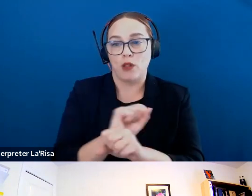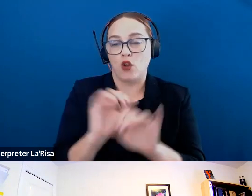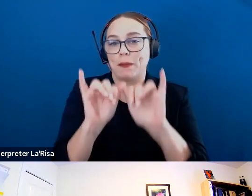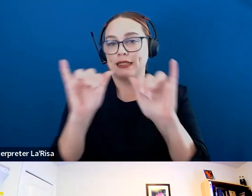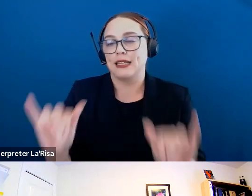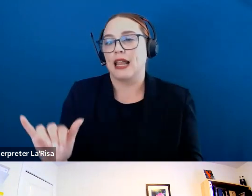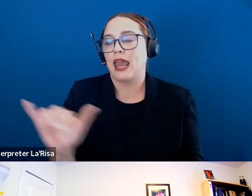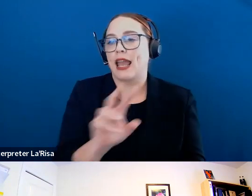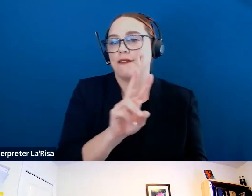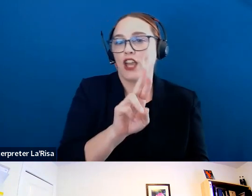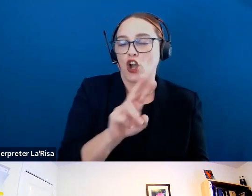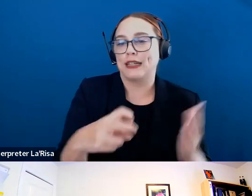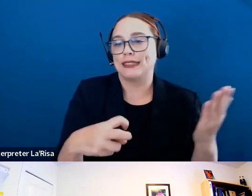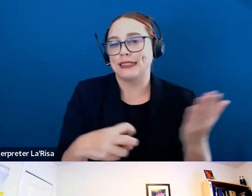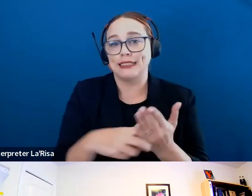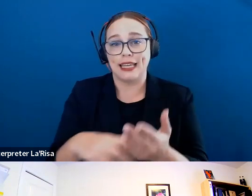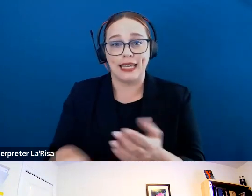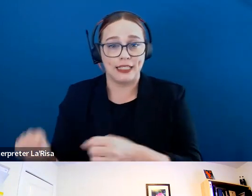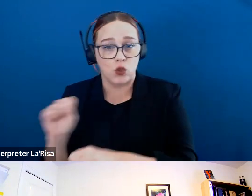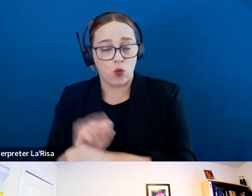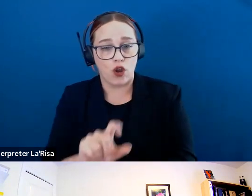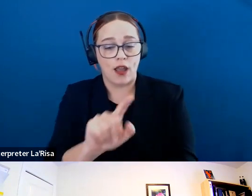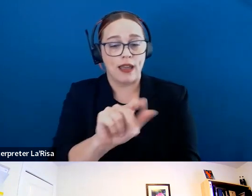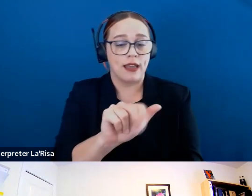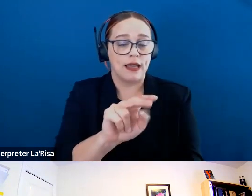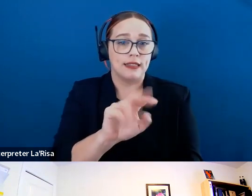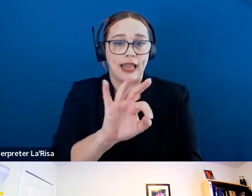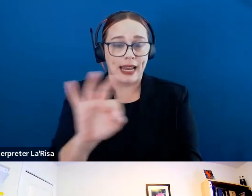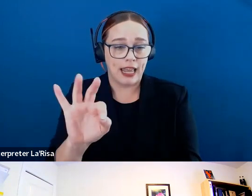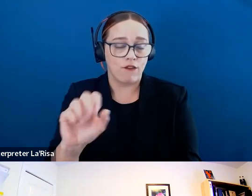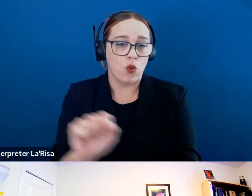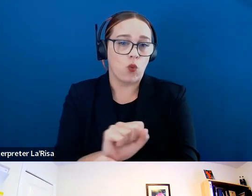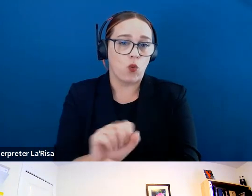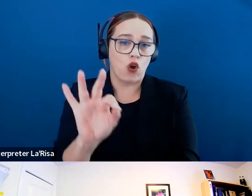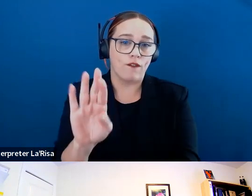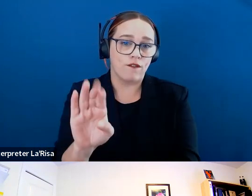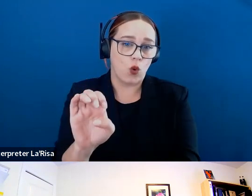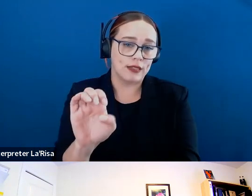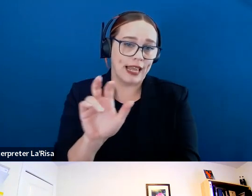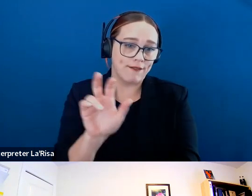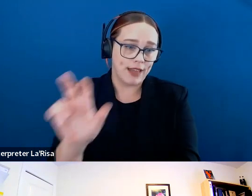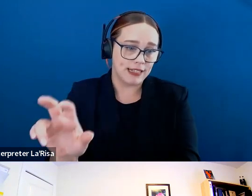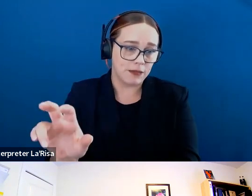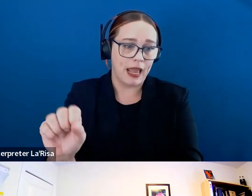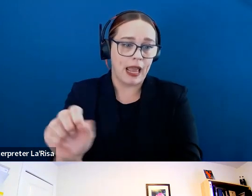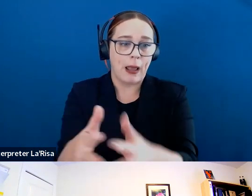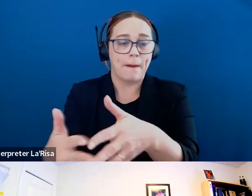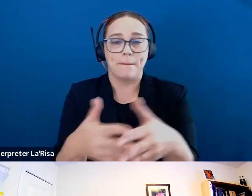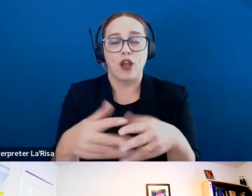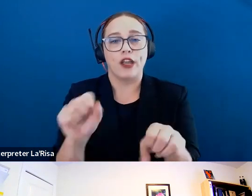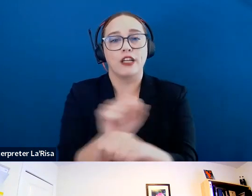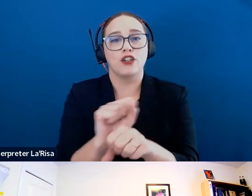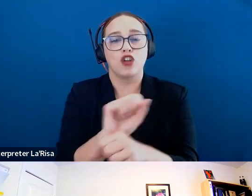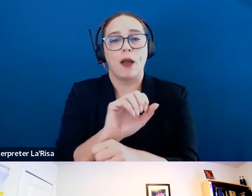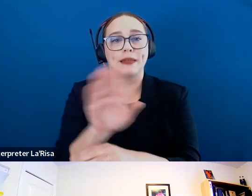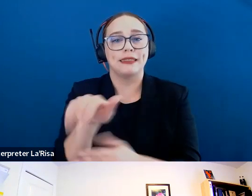BR, Ticket to Work program, TANF programs, workforce investment programs, American Job Centers, veterans programs. So